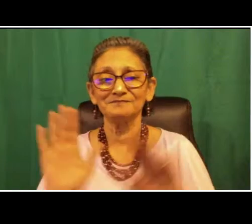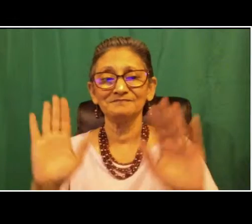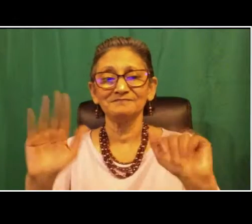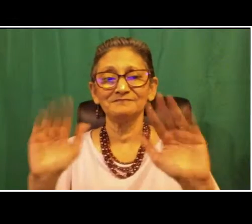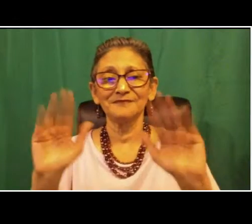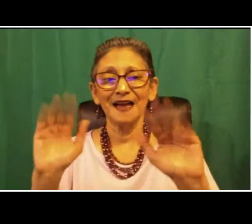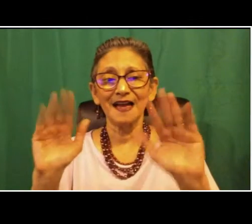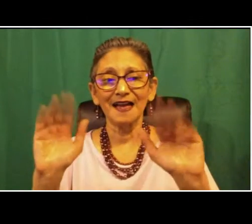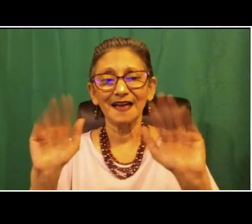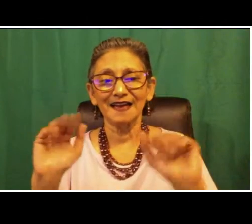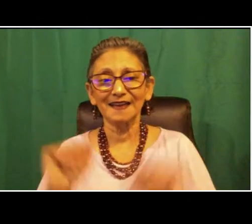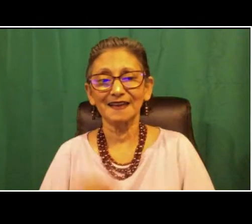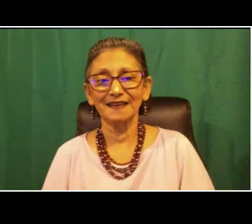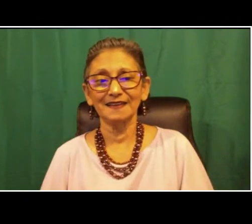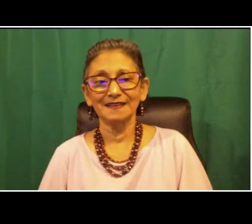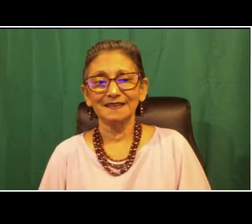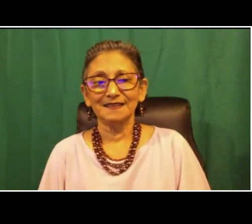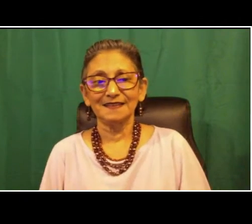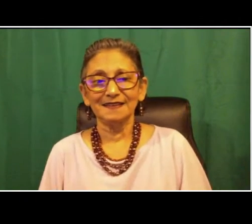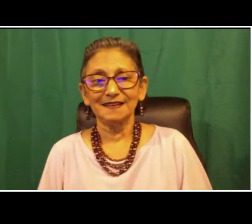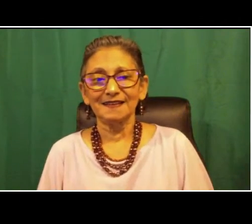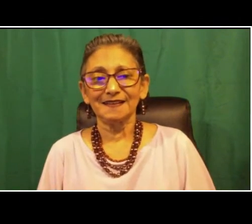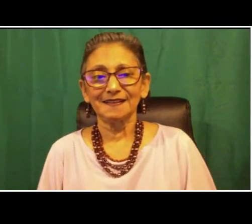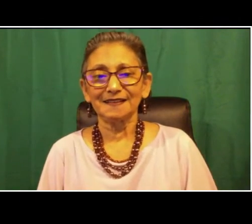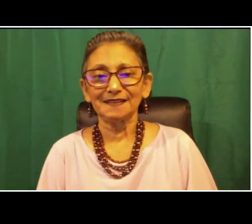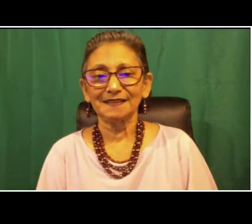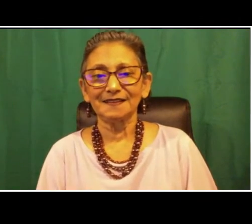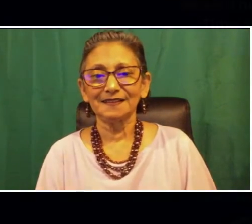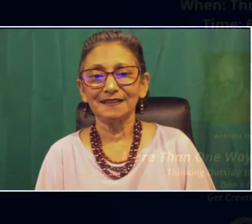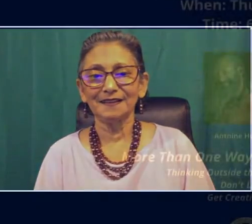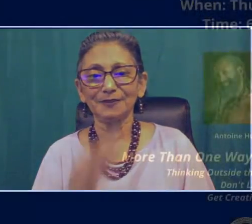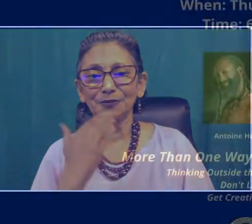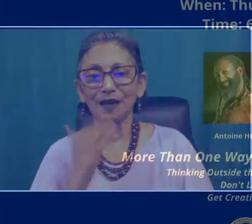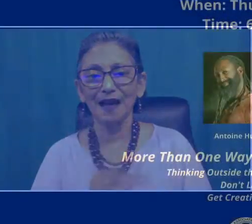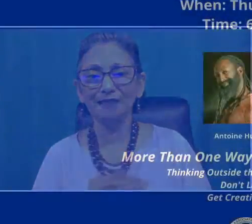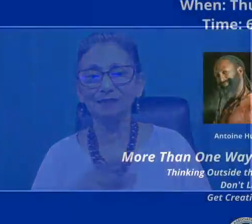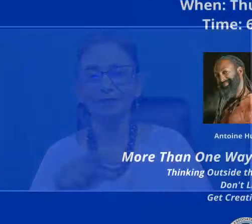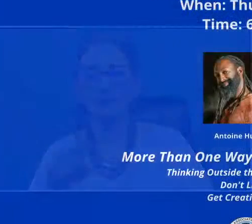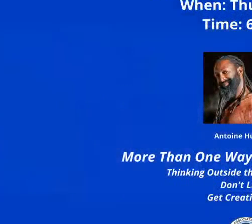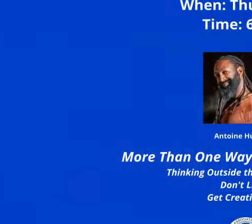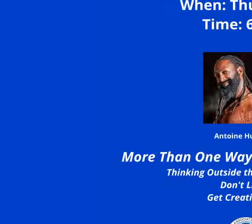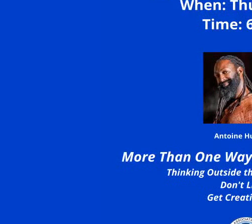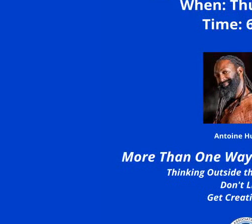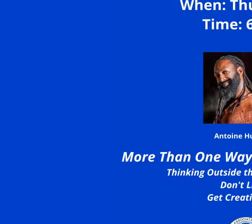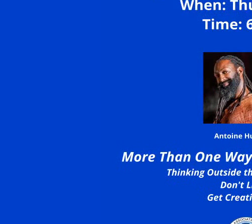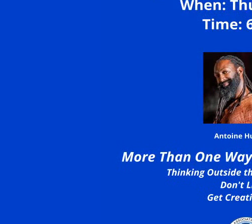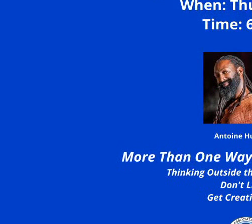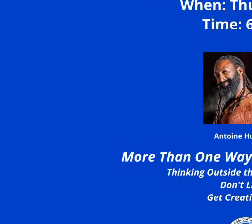Thank you, everyone. Thank you all. Have a good night. Bye-bye. Have a good night.